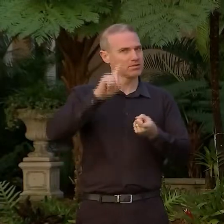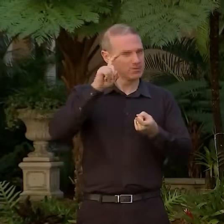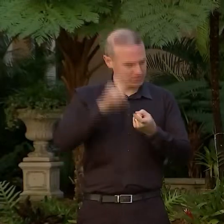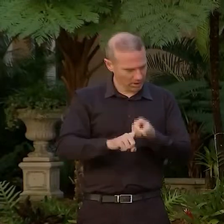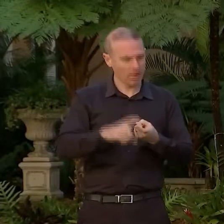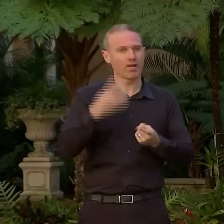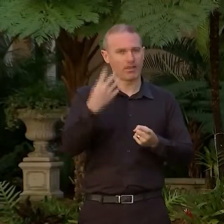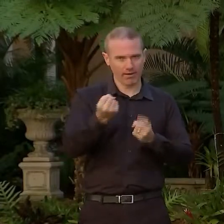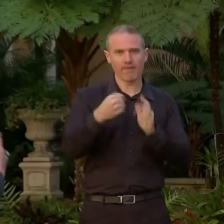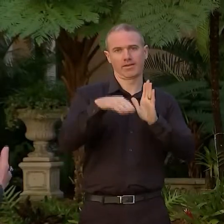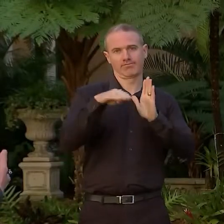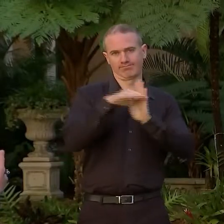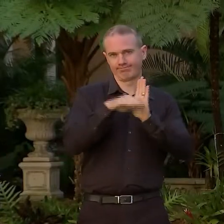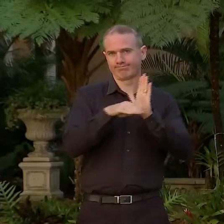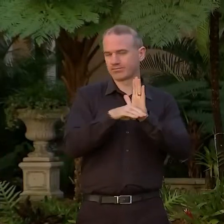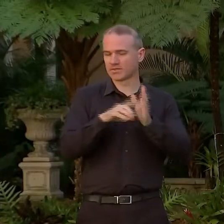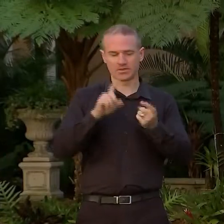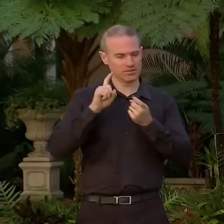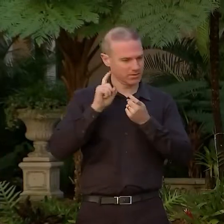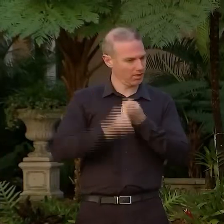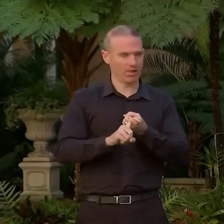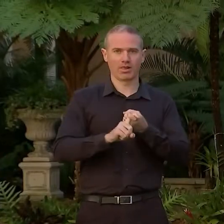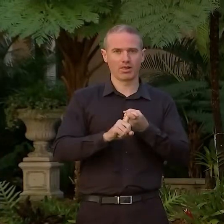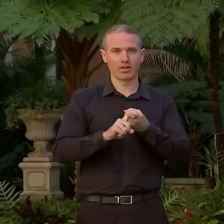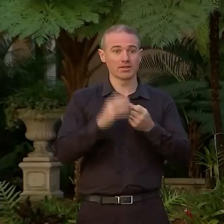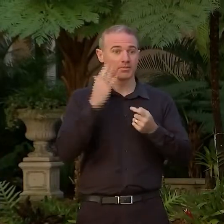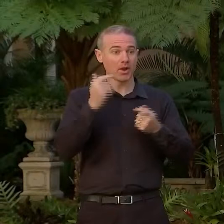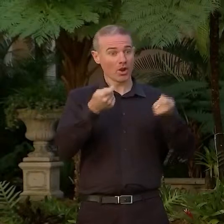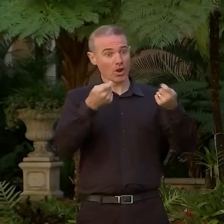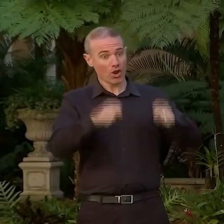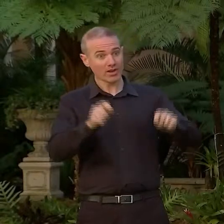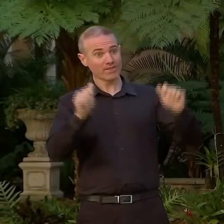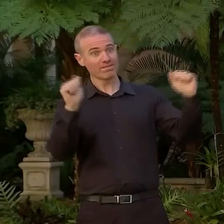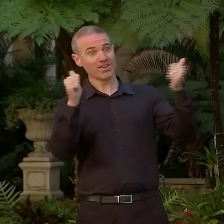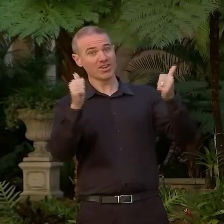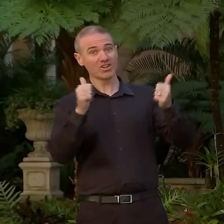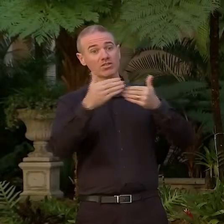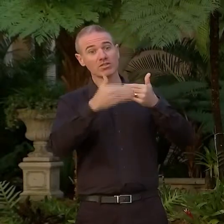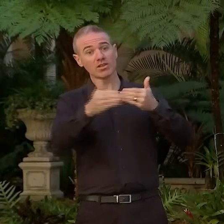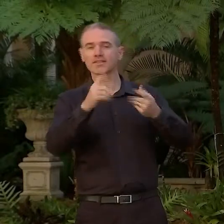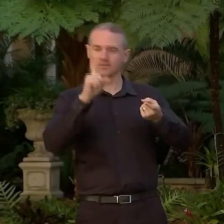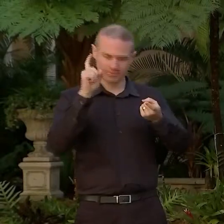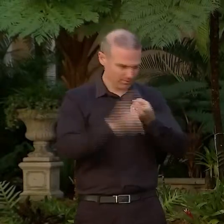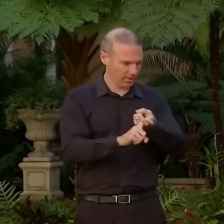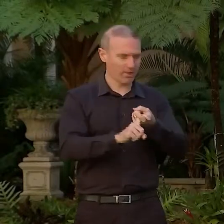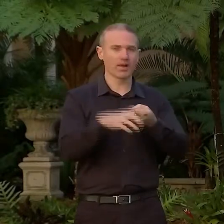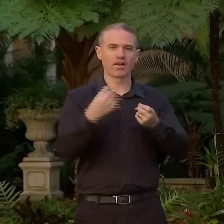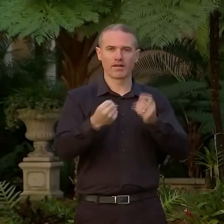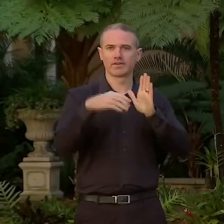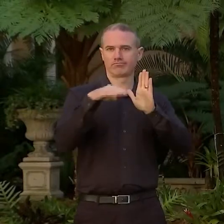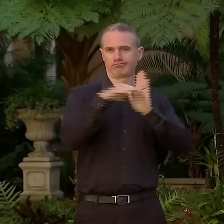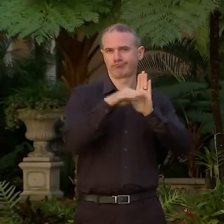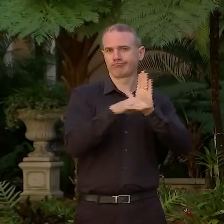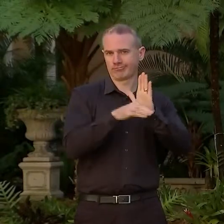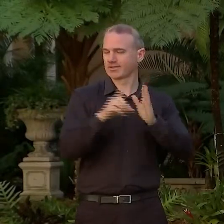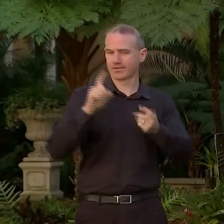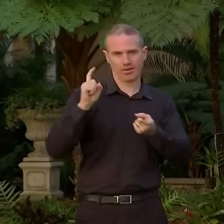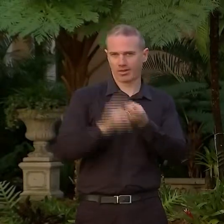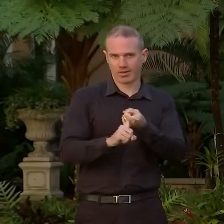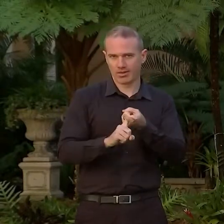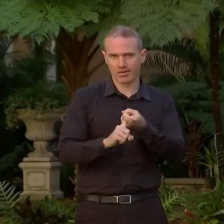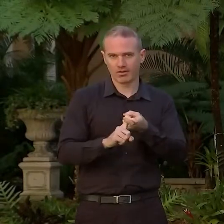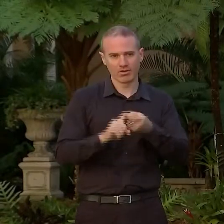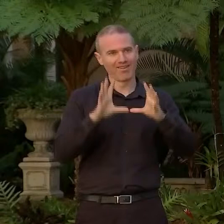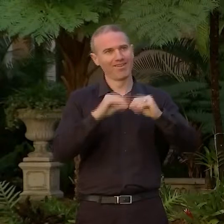be restrictions. There always are restrictions after we remove a lockdown. But the specifics of those restrictions, I just need